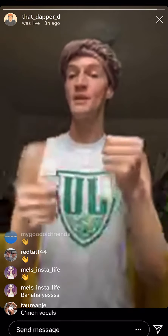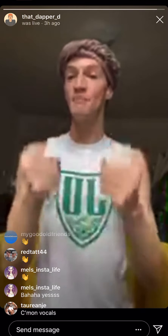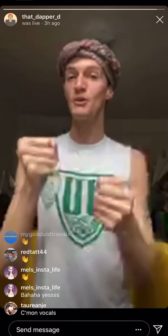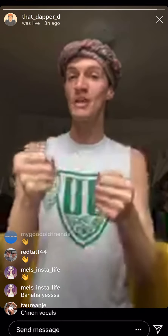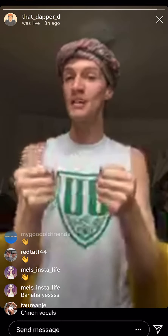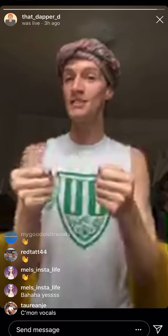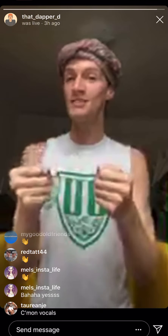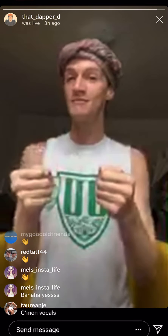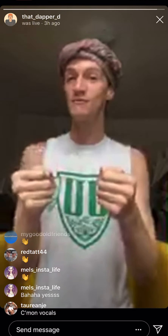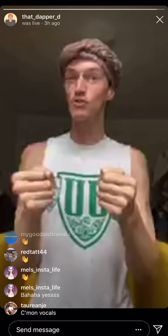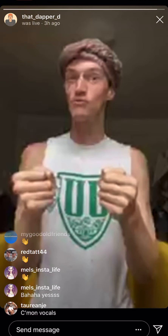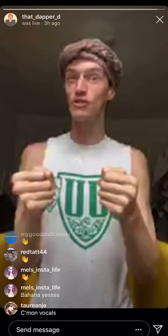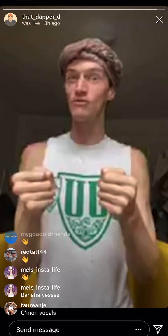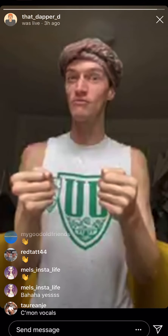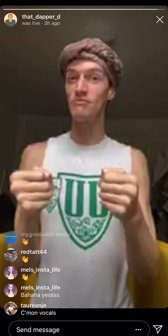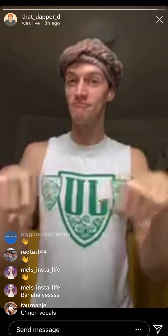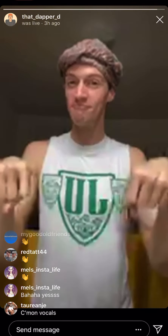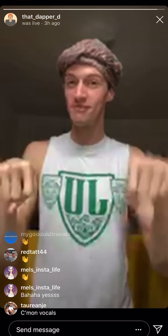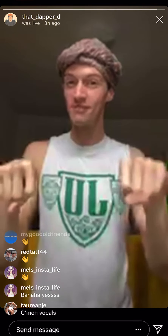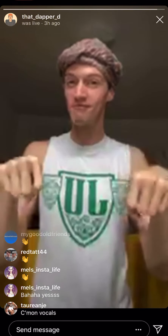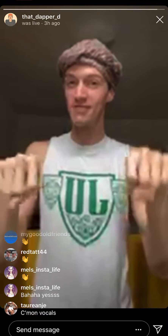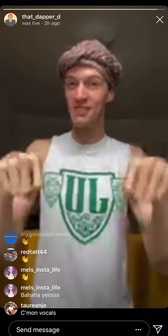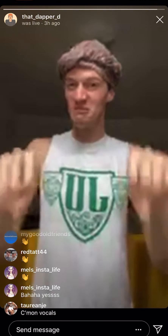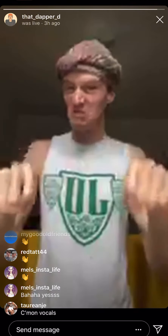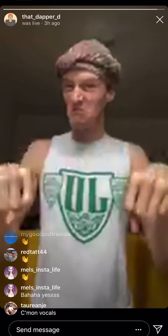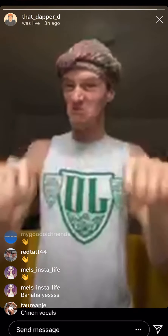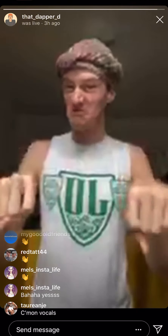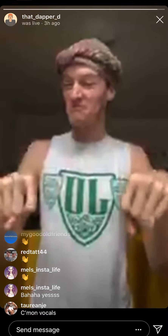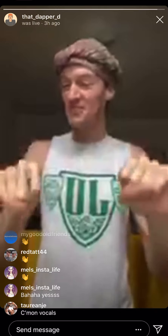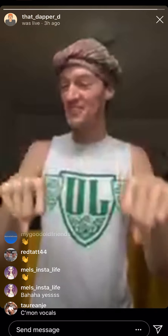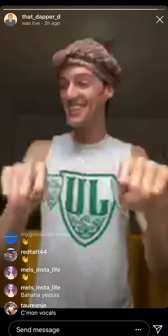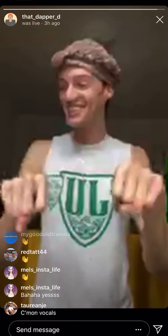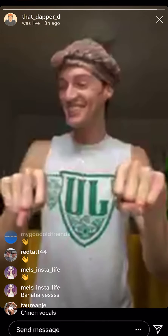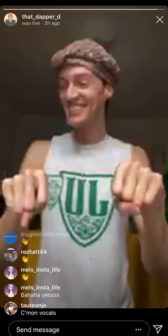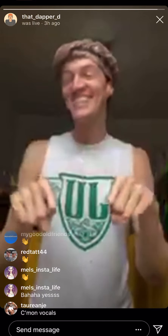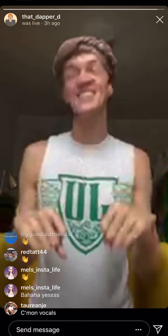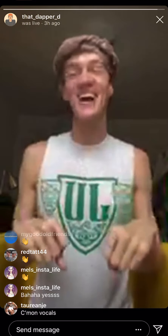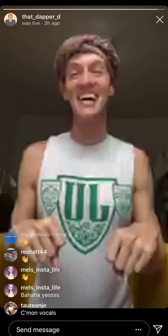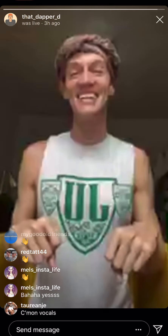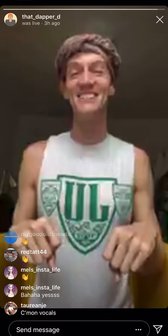Motorcycle. Vroom, vroom. Vroom, vroom. Motorcycle. A ride in a vehicle?